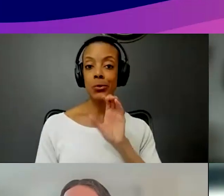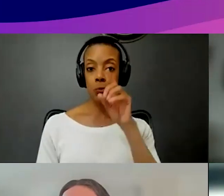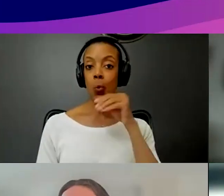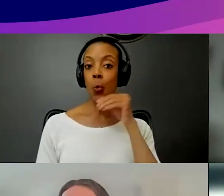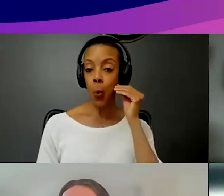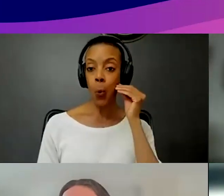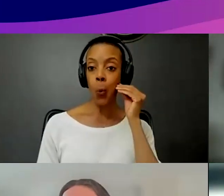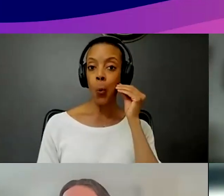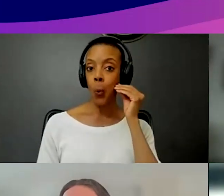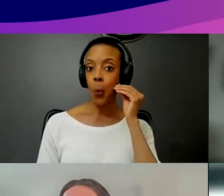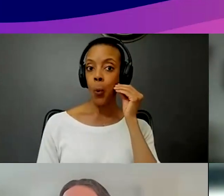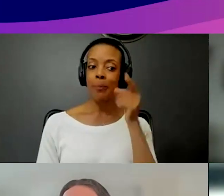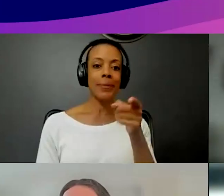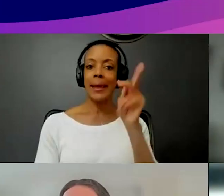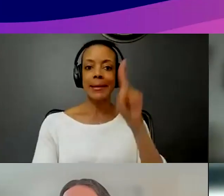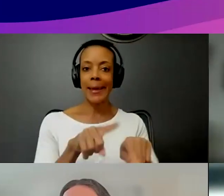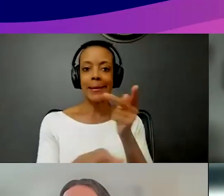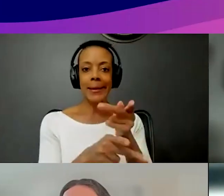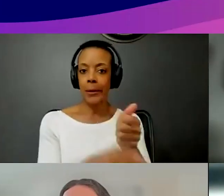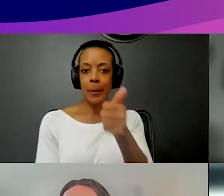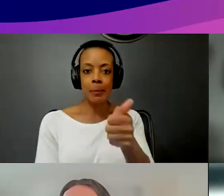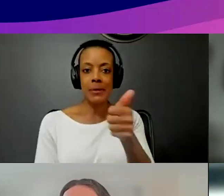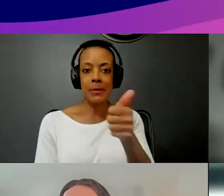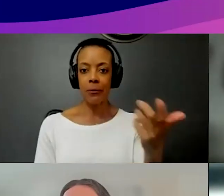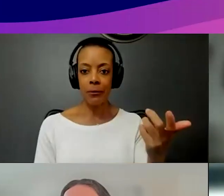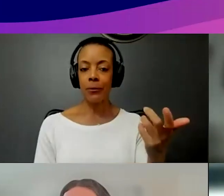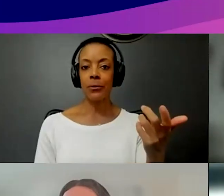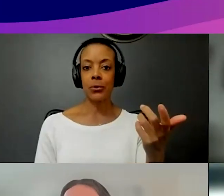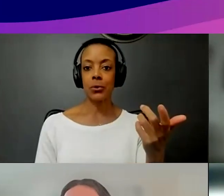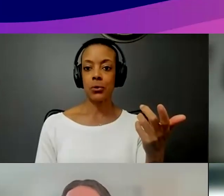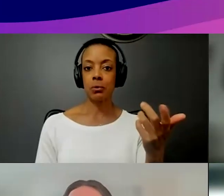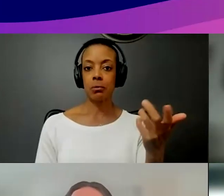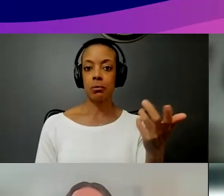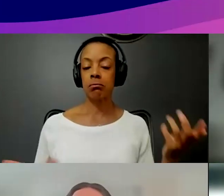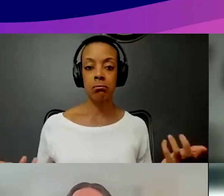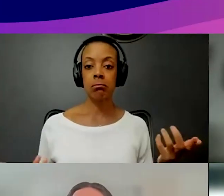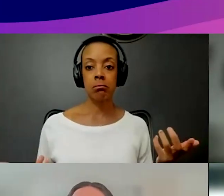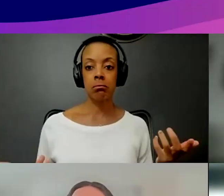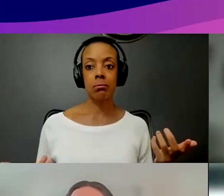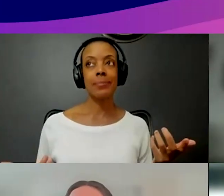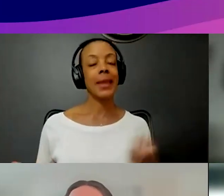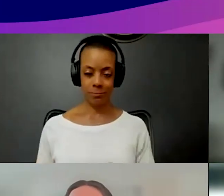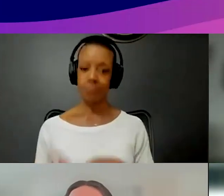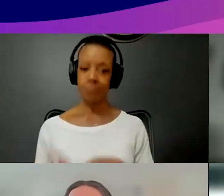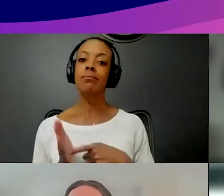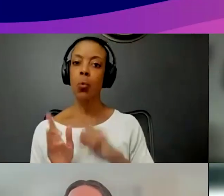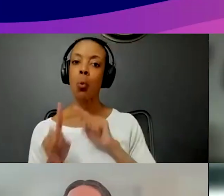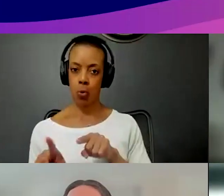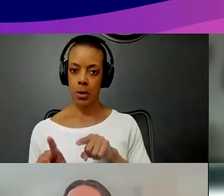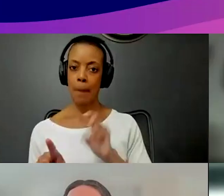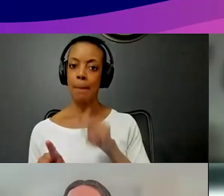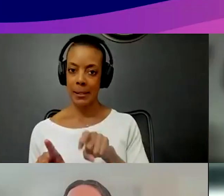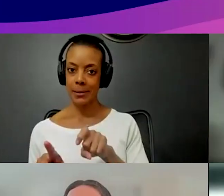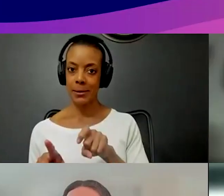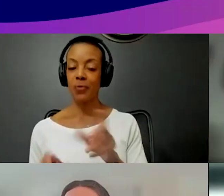in a vulnerable situation, which means they may have problem getting help, then there is mandatory reporting, or people living in